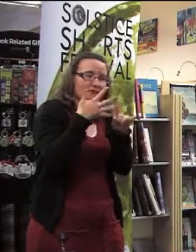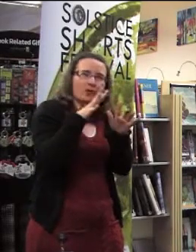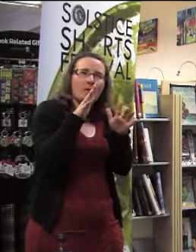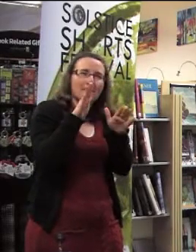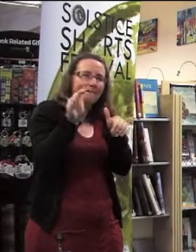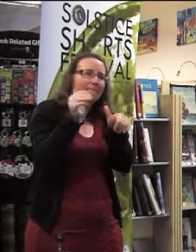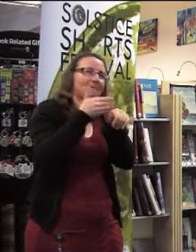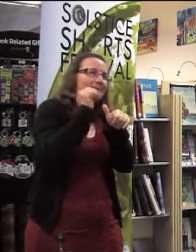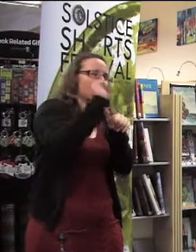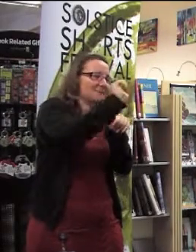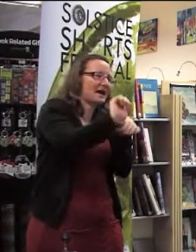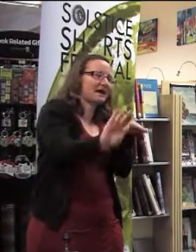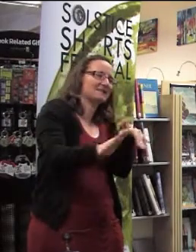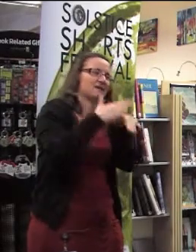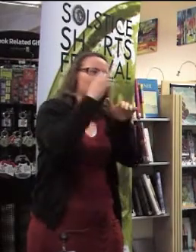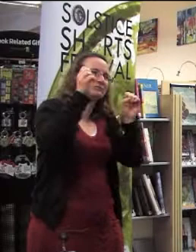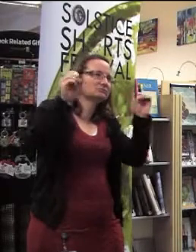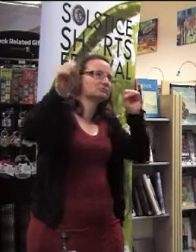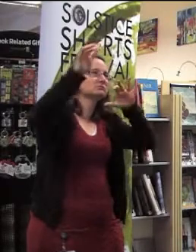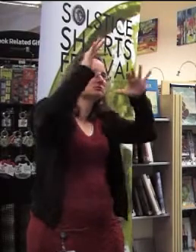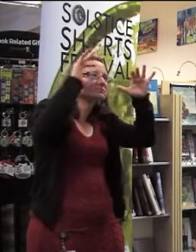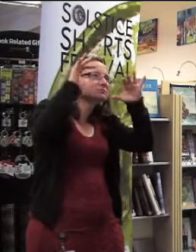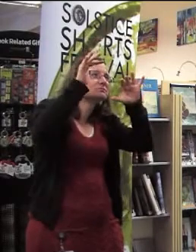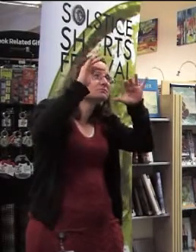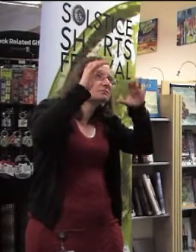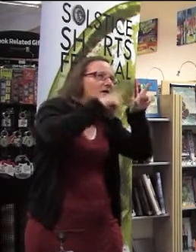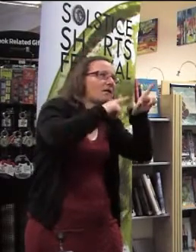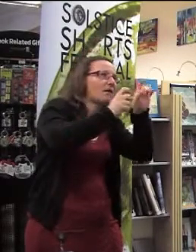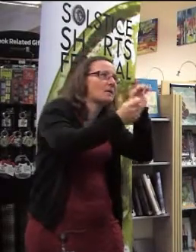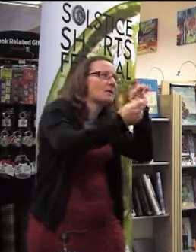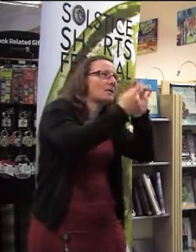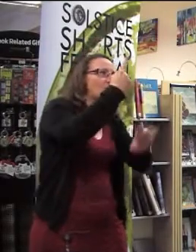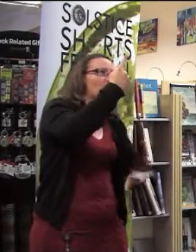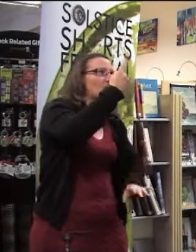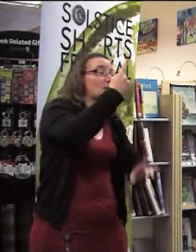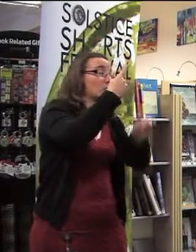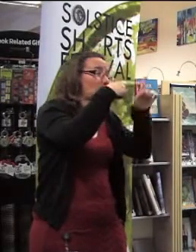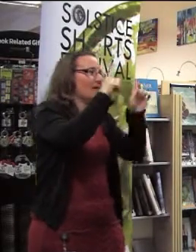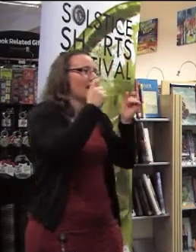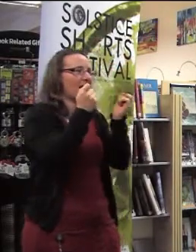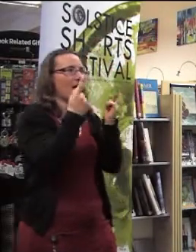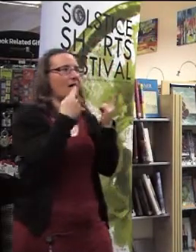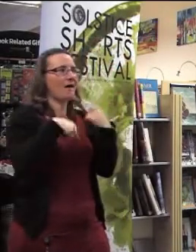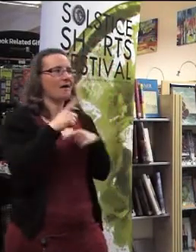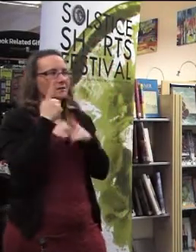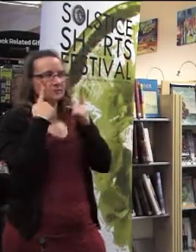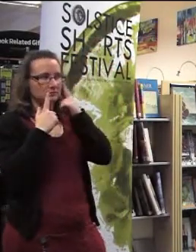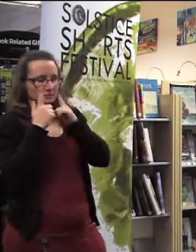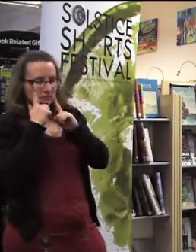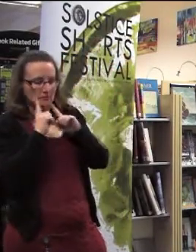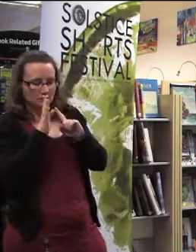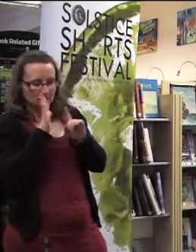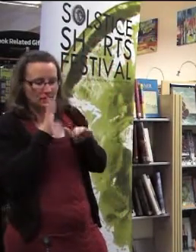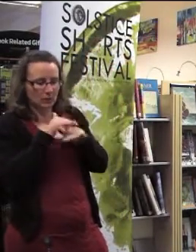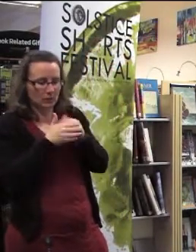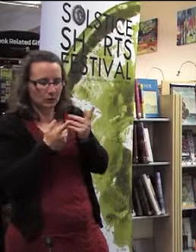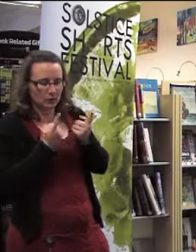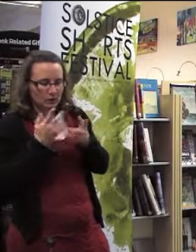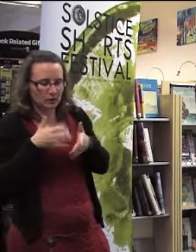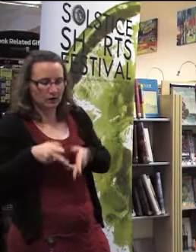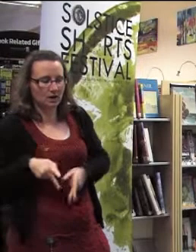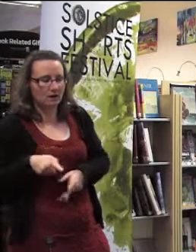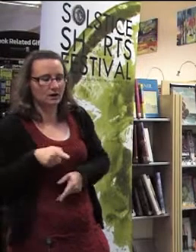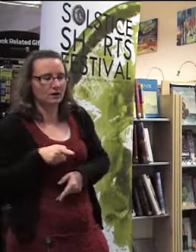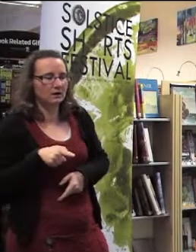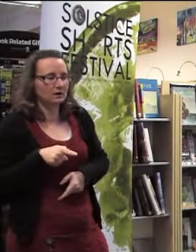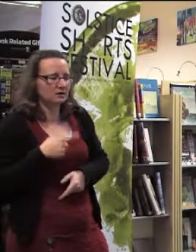in. Still, they understand our tears. After we've shared our